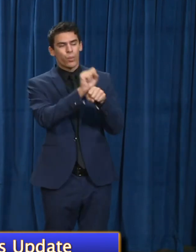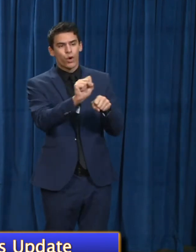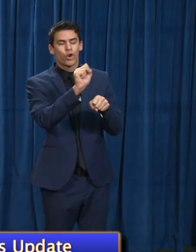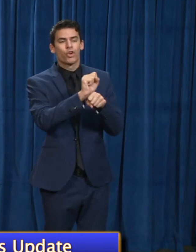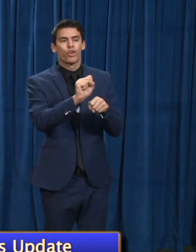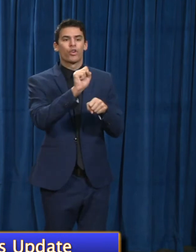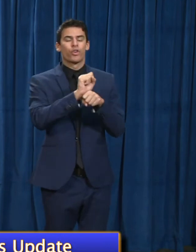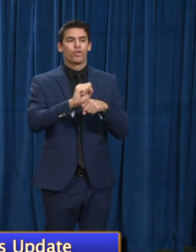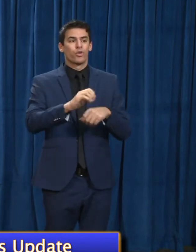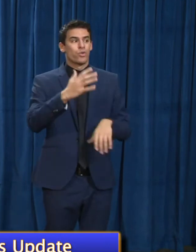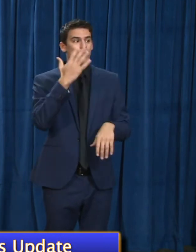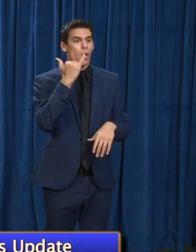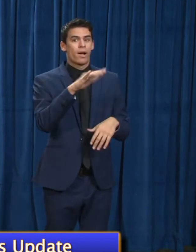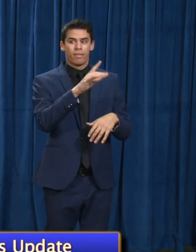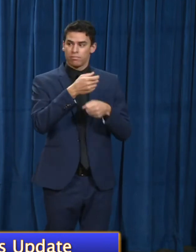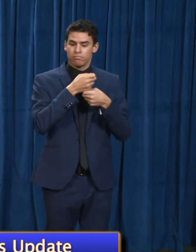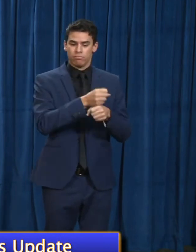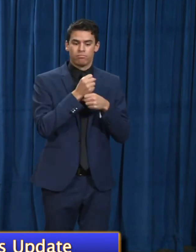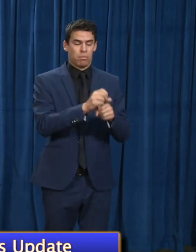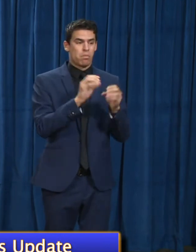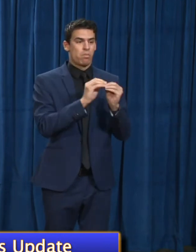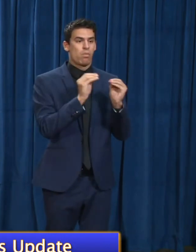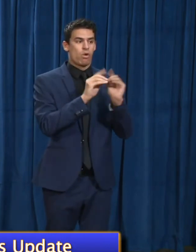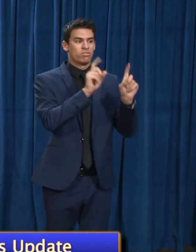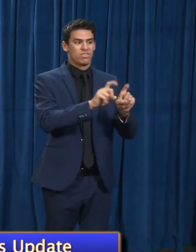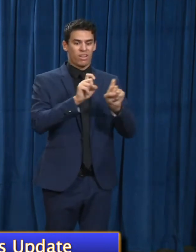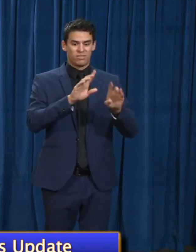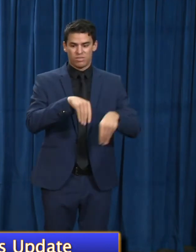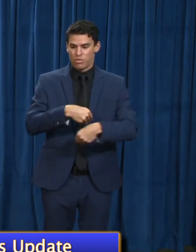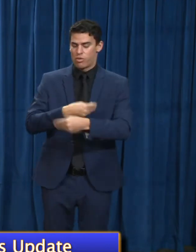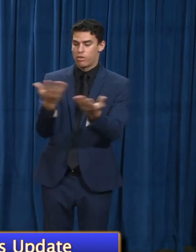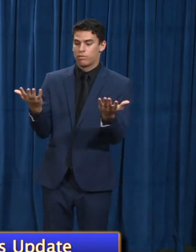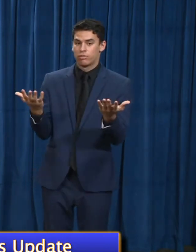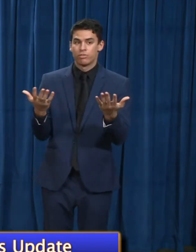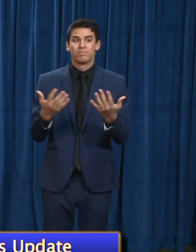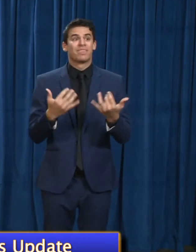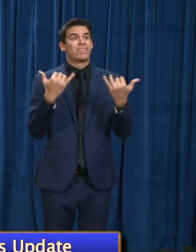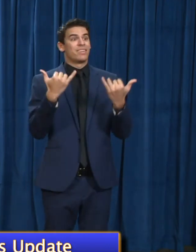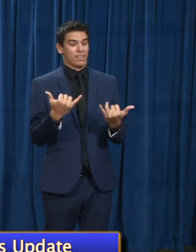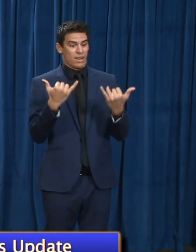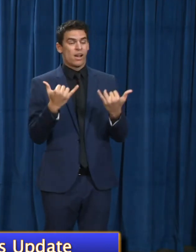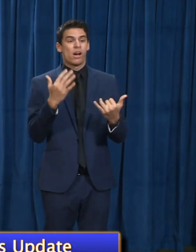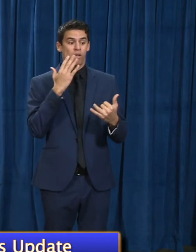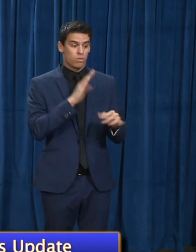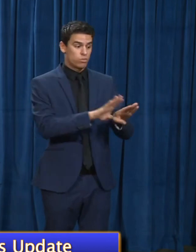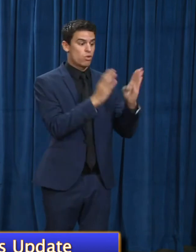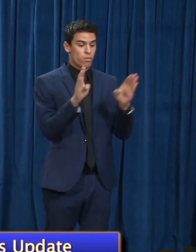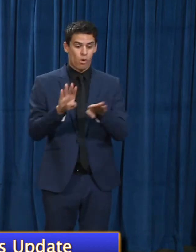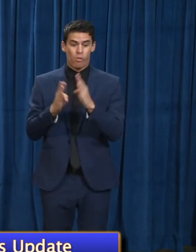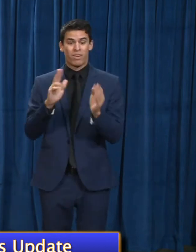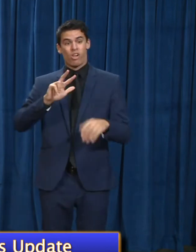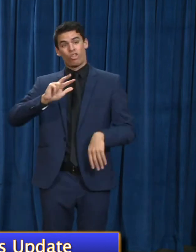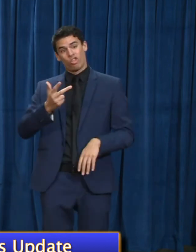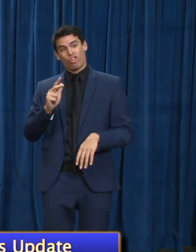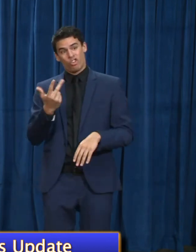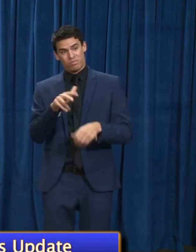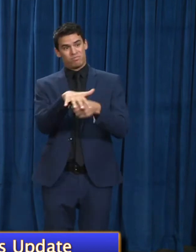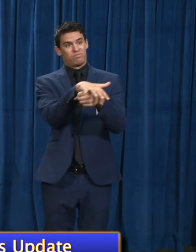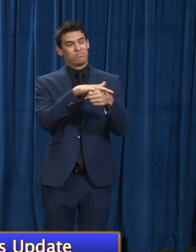duplicating the number of tests that they offer. And now with the third side, things could get a little bit better for